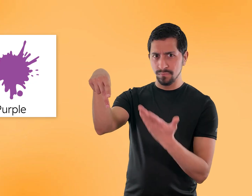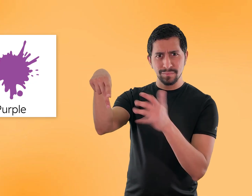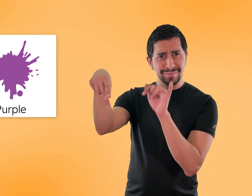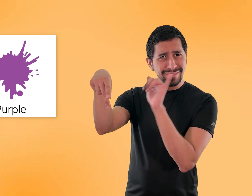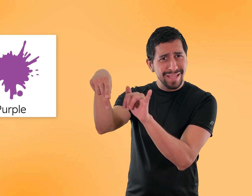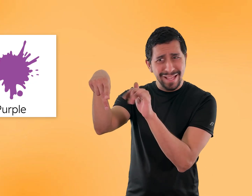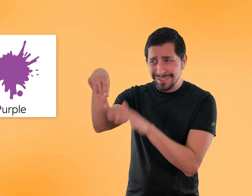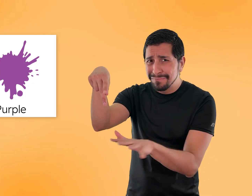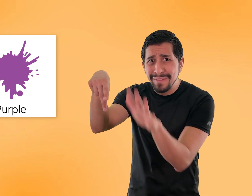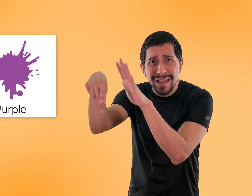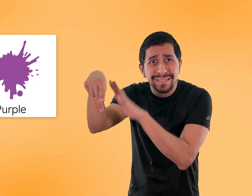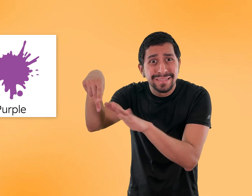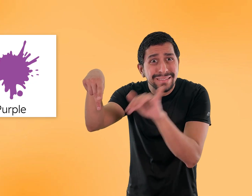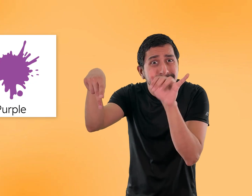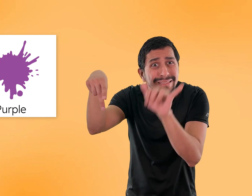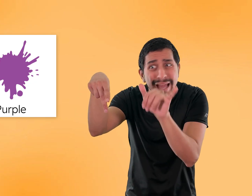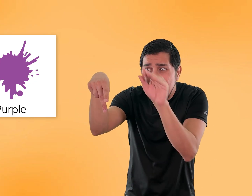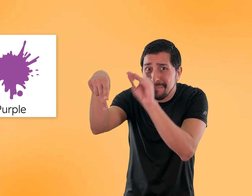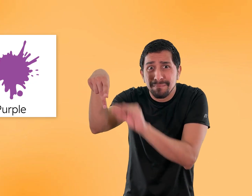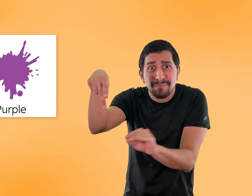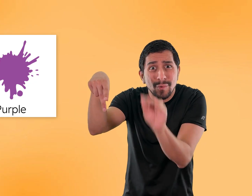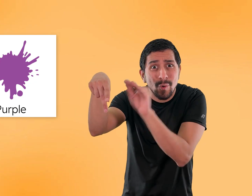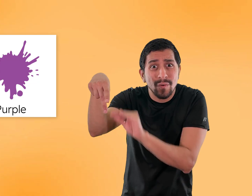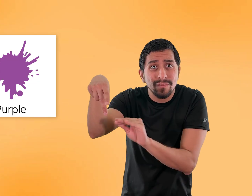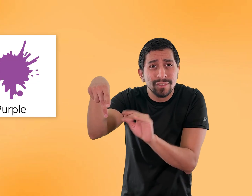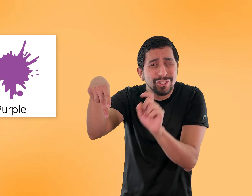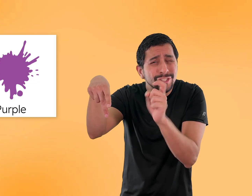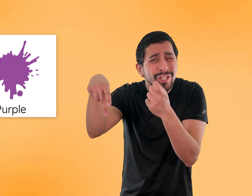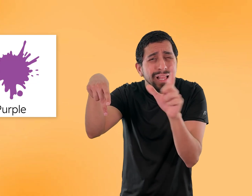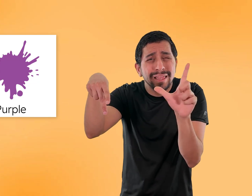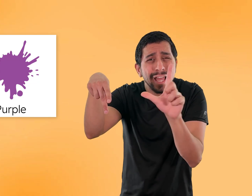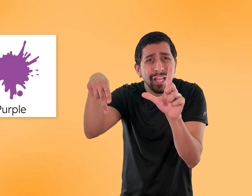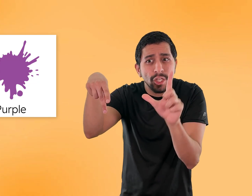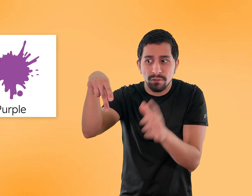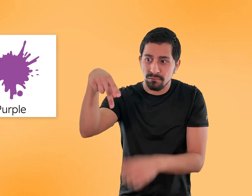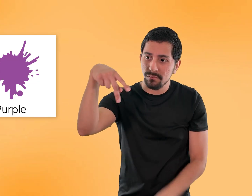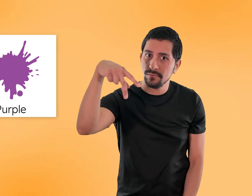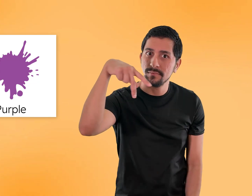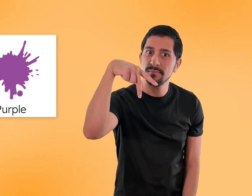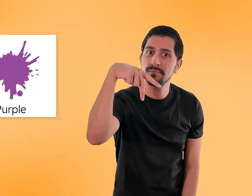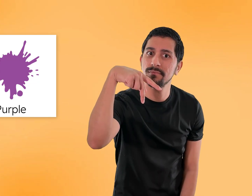Keep the same space and motion and change the letter to P.